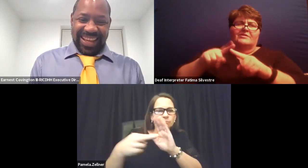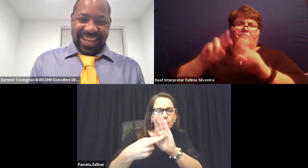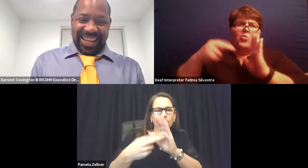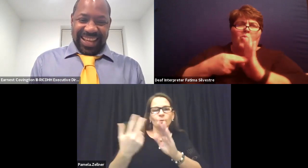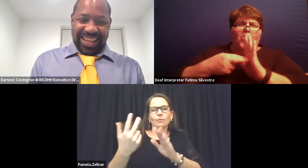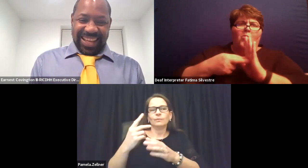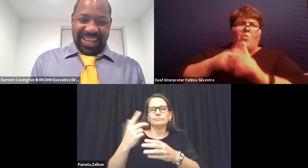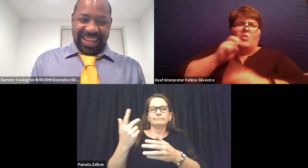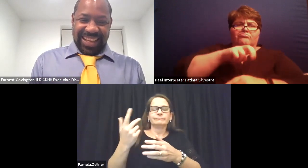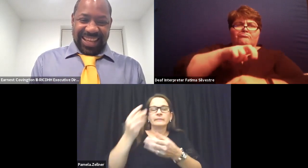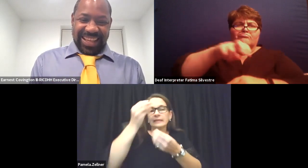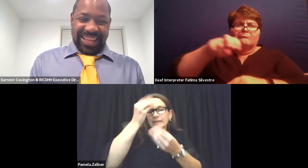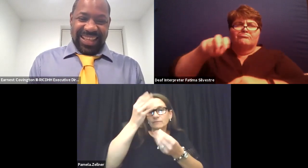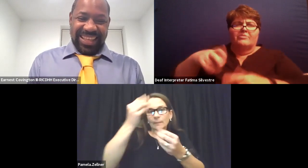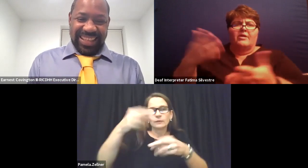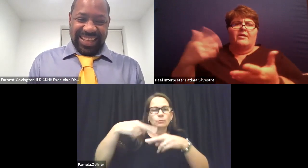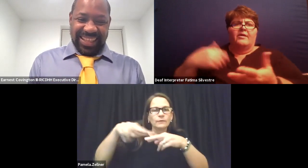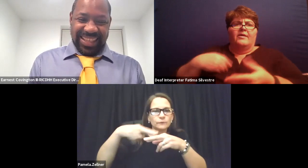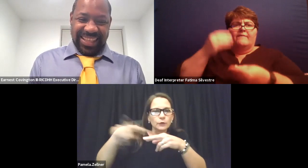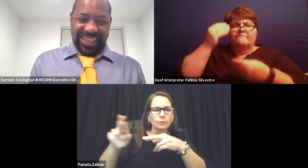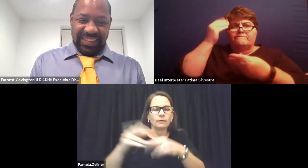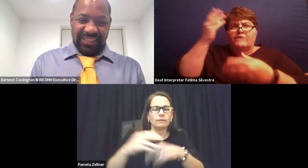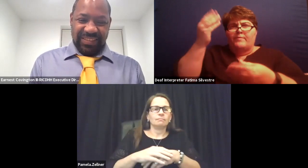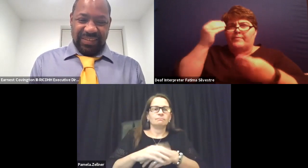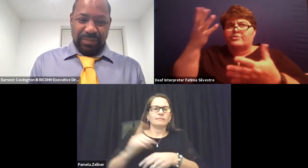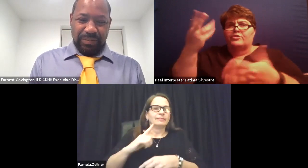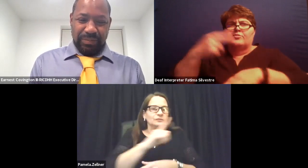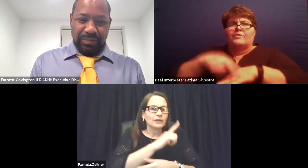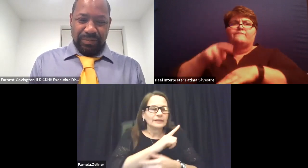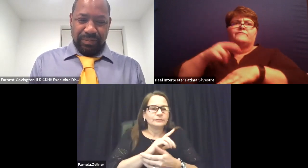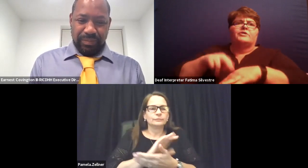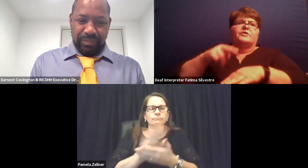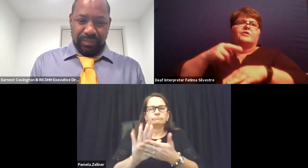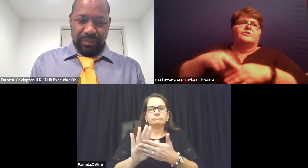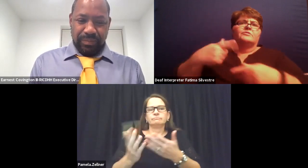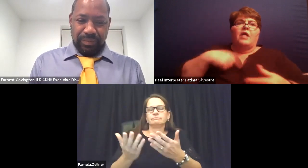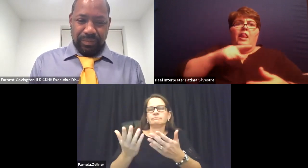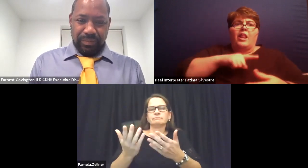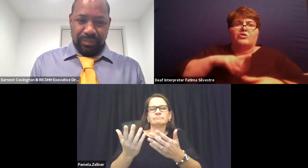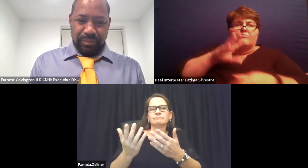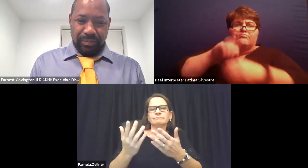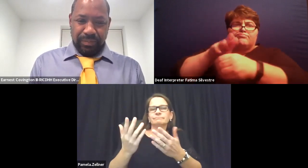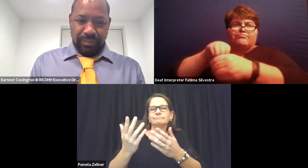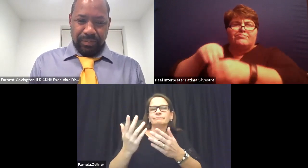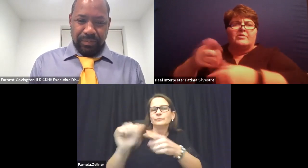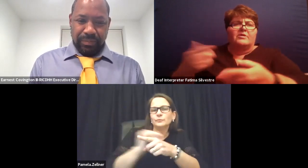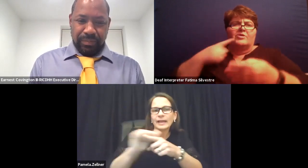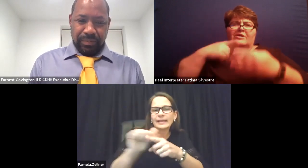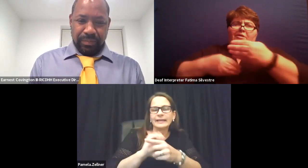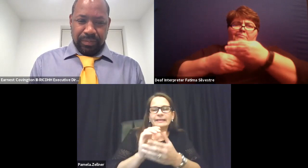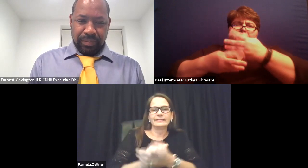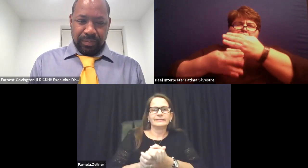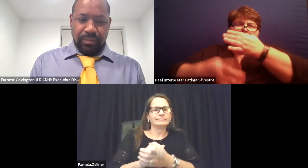I've had a lot of different roles and responsibilities while I've been here at the commission. I do information and referral,